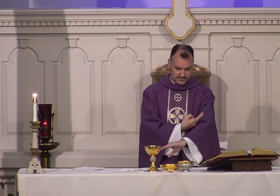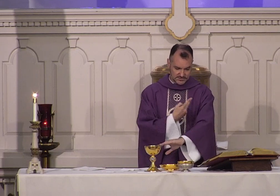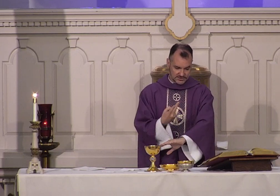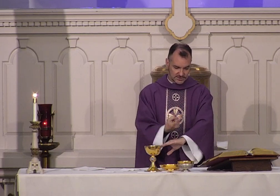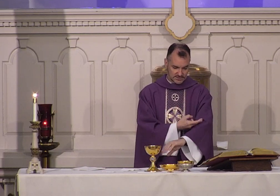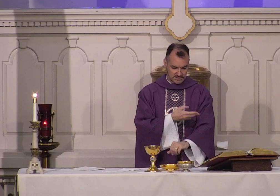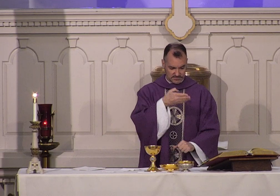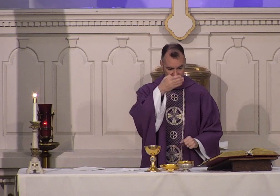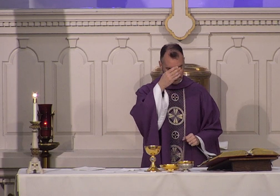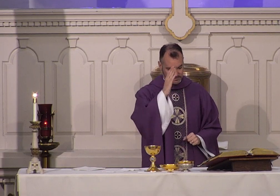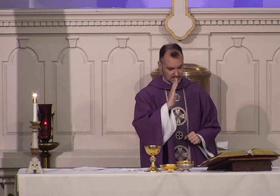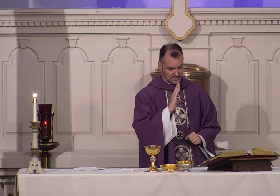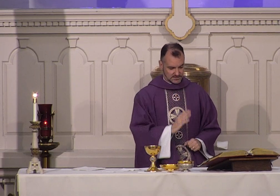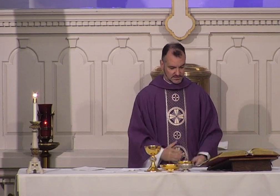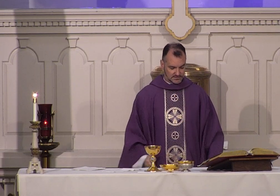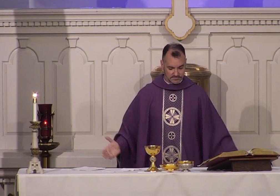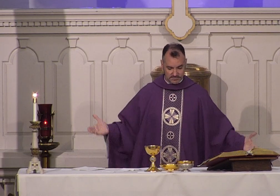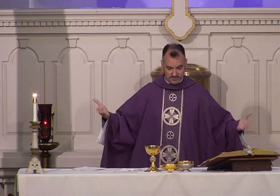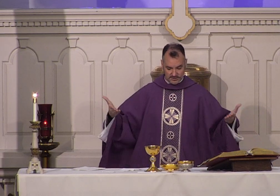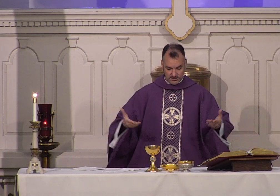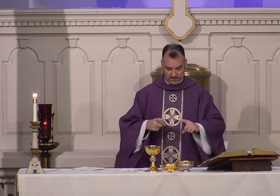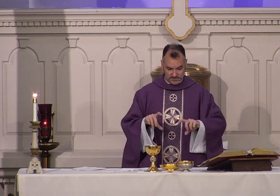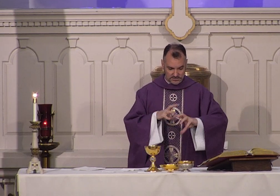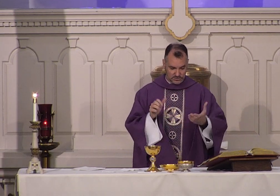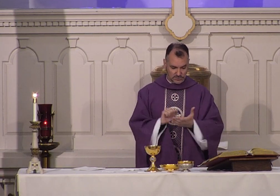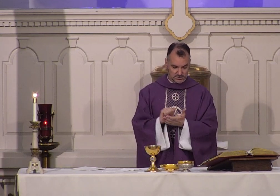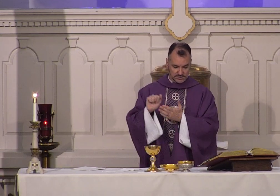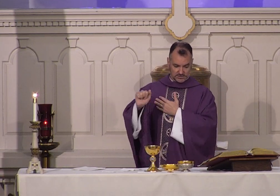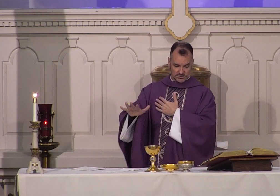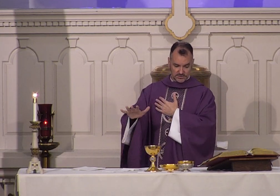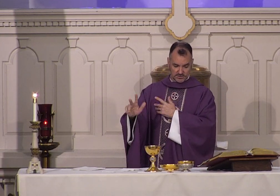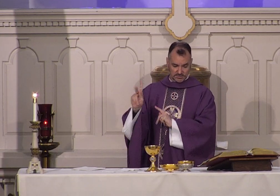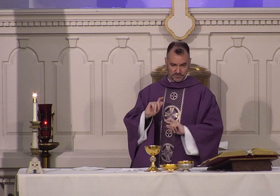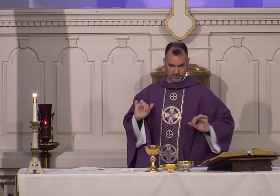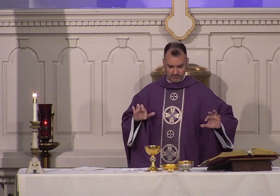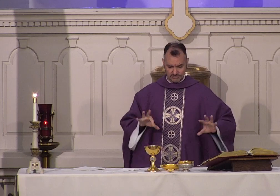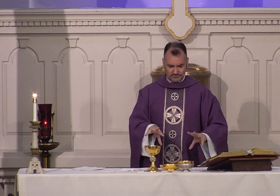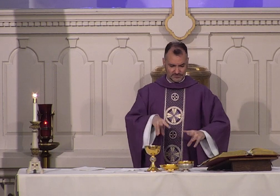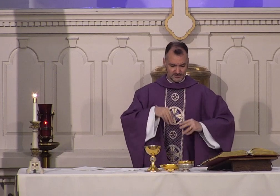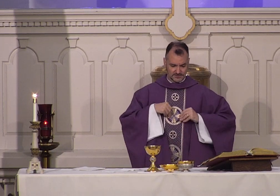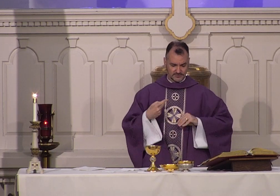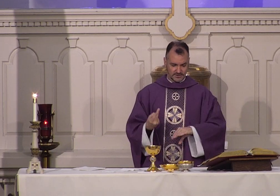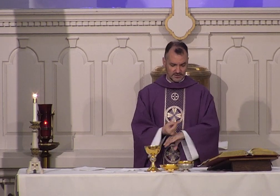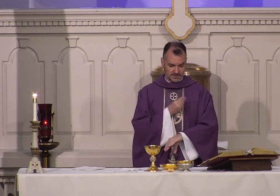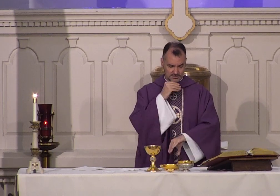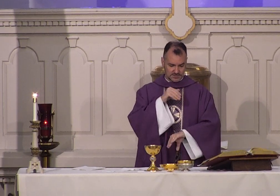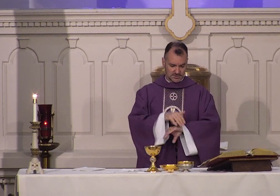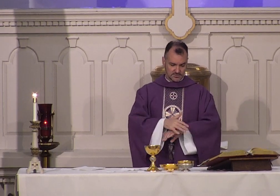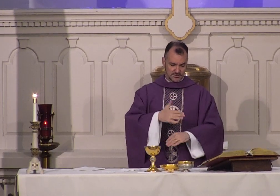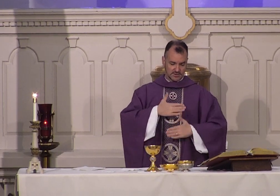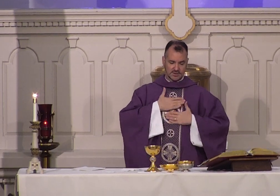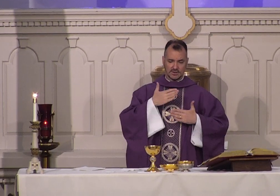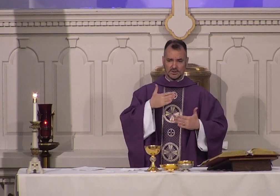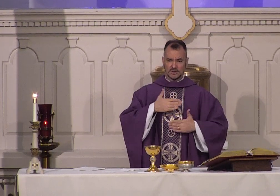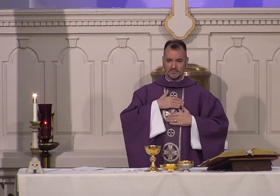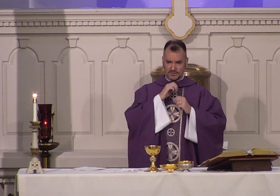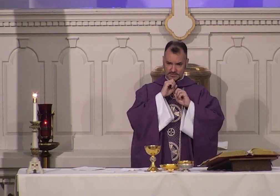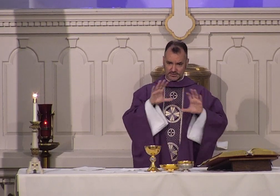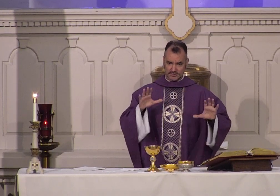Behold the Lamb of God. Behold him who takes away the sins of the world. Blessed are those called to the supper of the